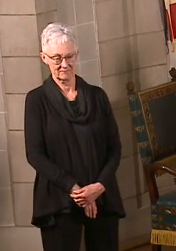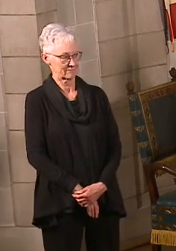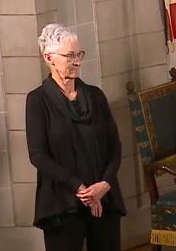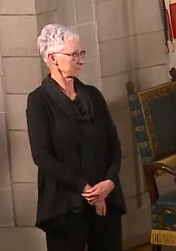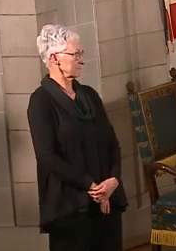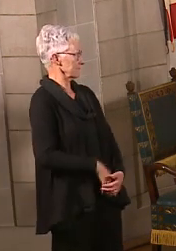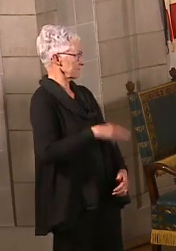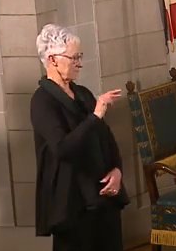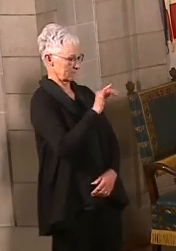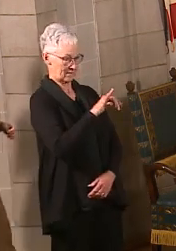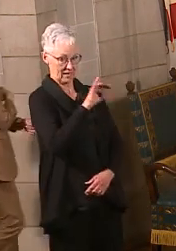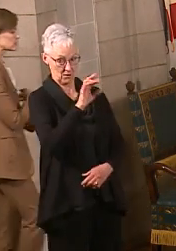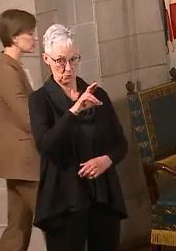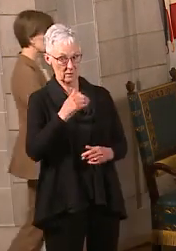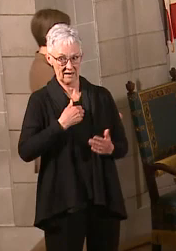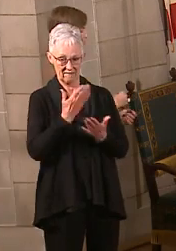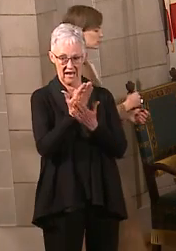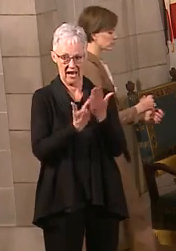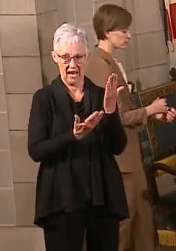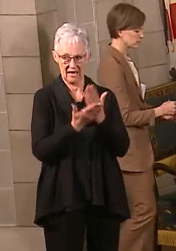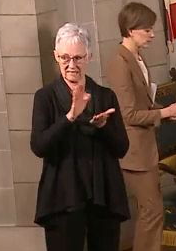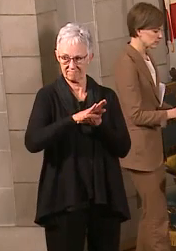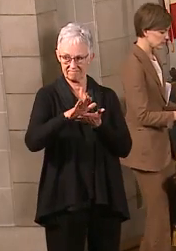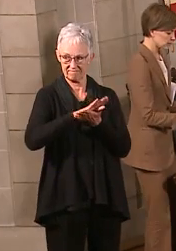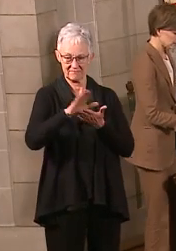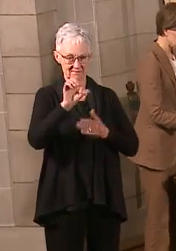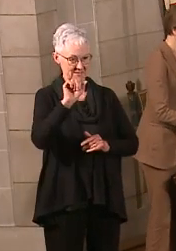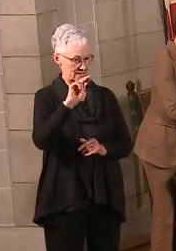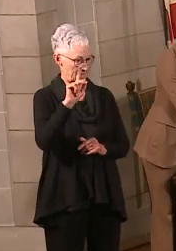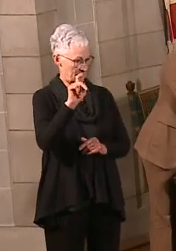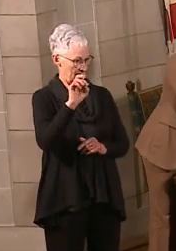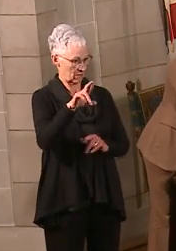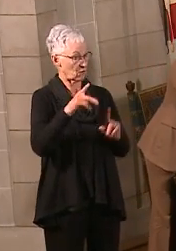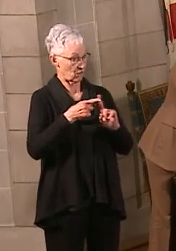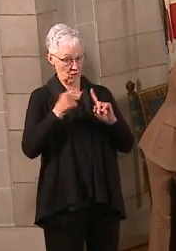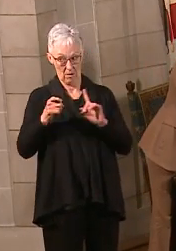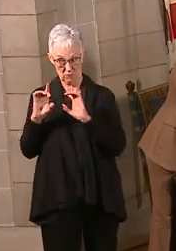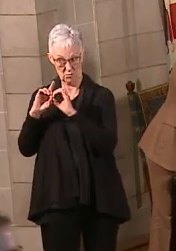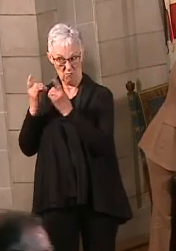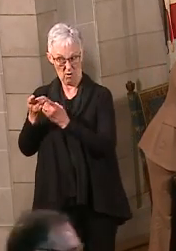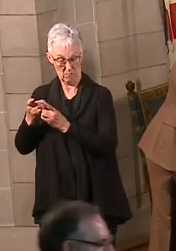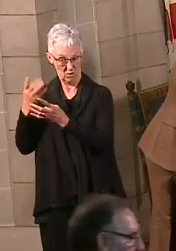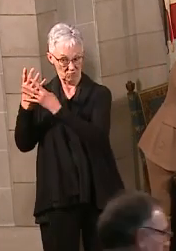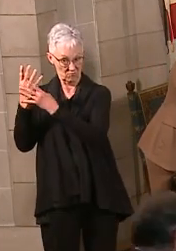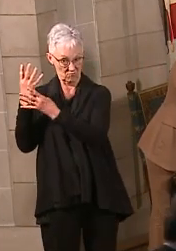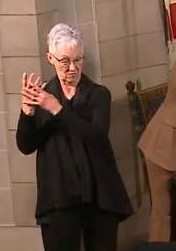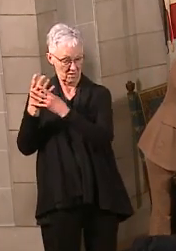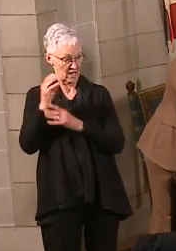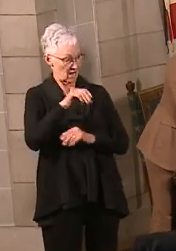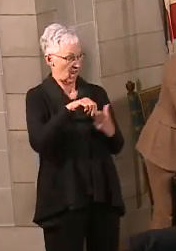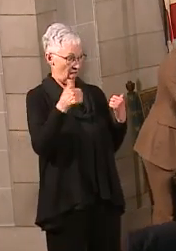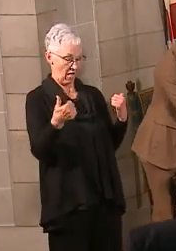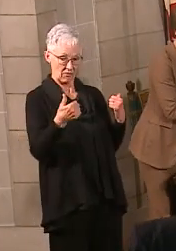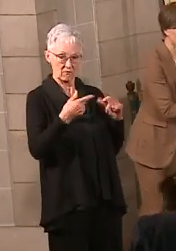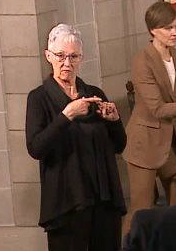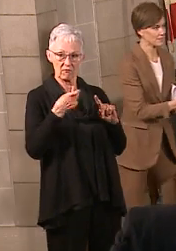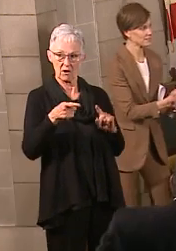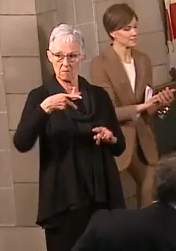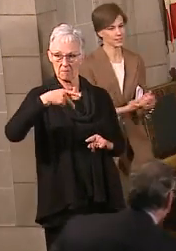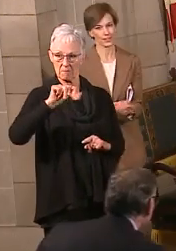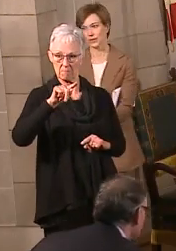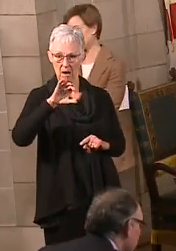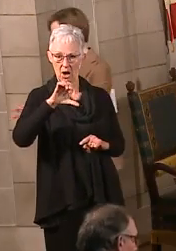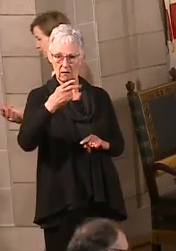Now, Mayor, we do have hand sanitizer here. Compliments to the Department of Corrections. And the other bottle there is from Pacha Soap in Hastings.